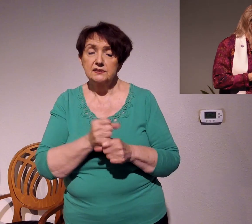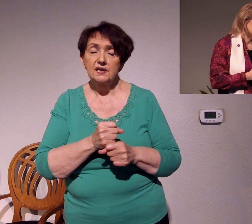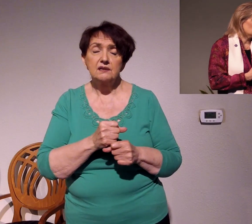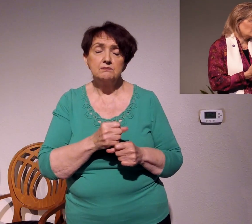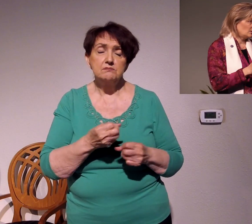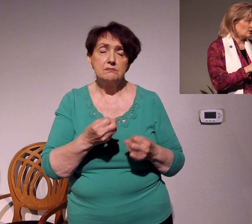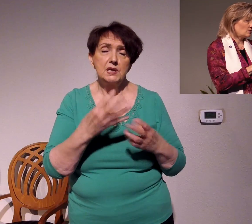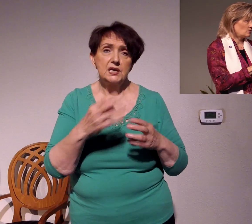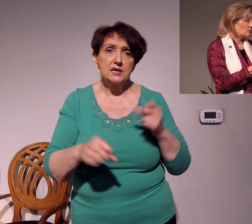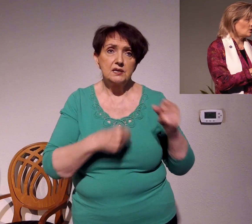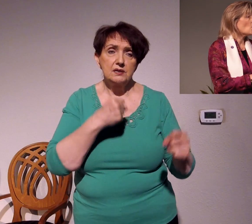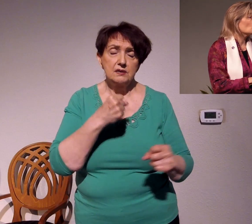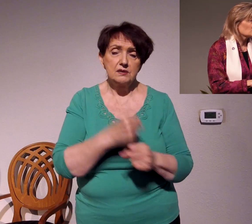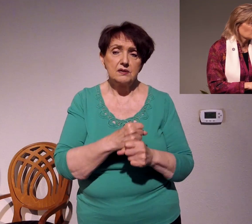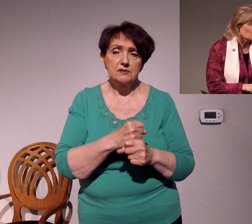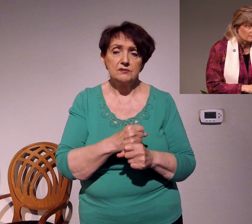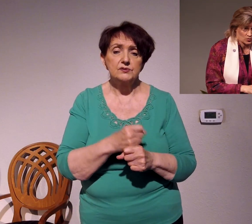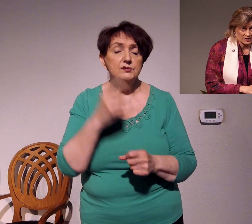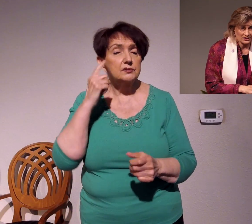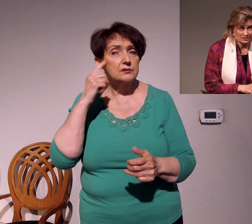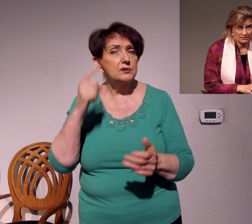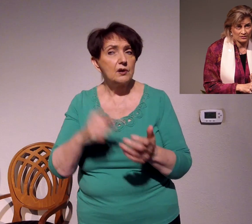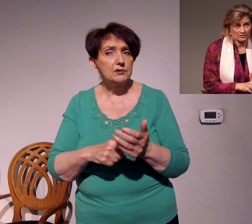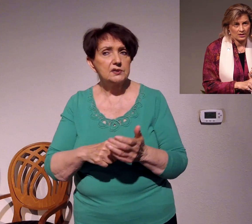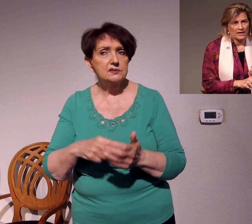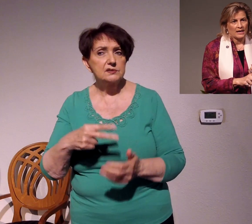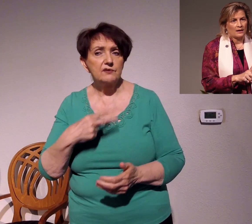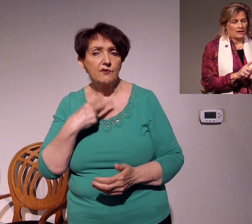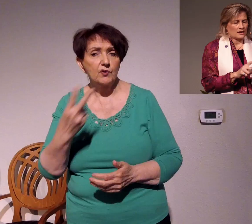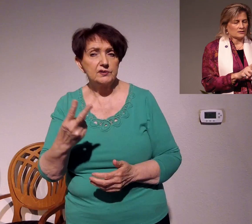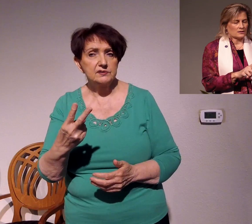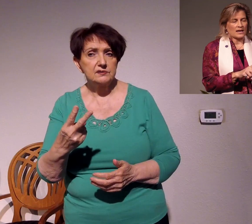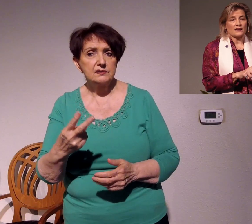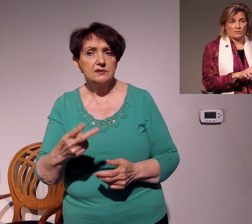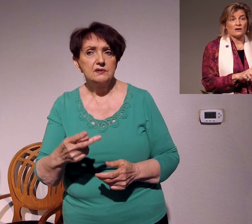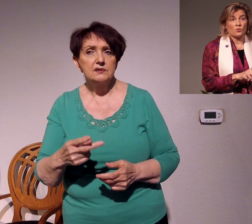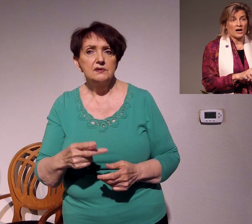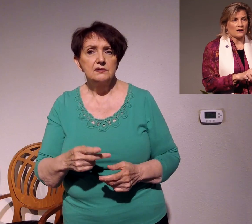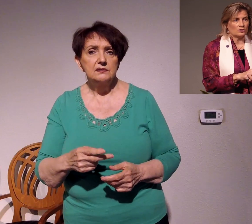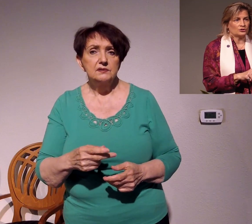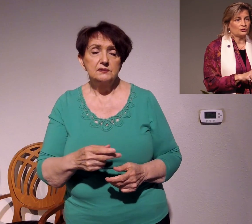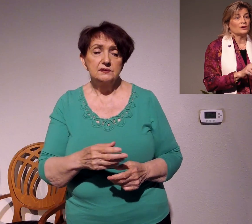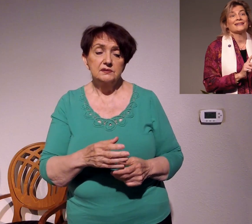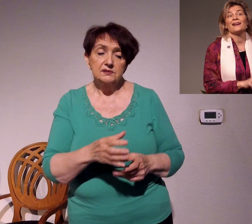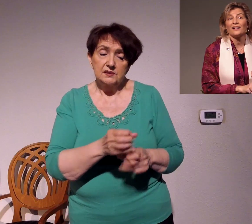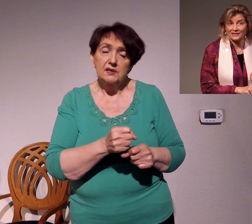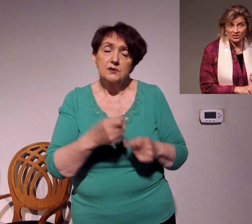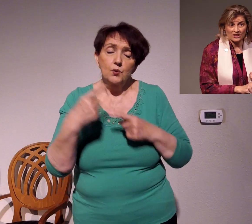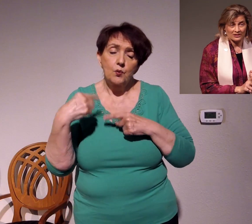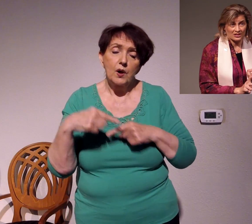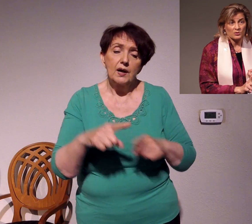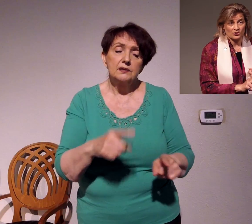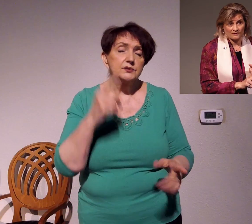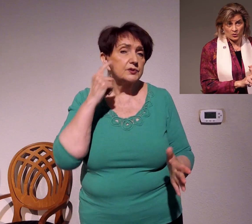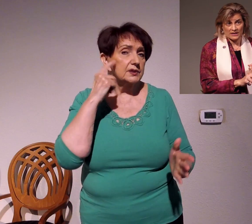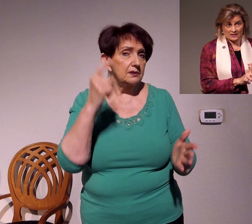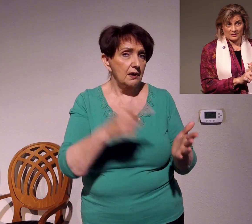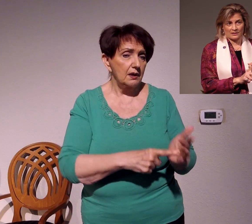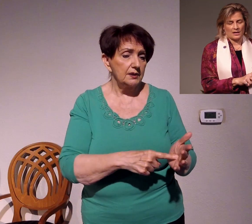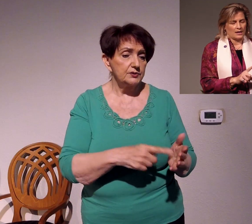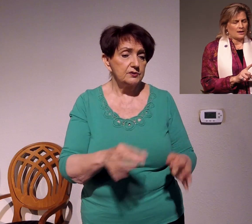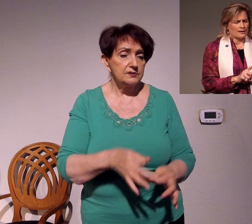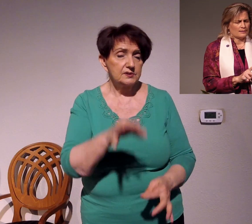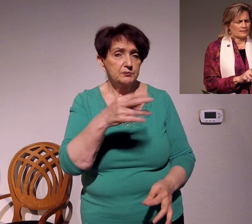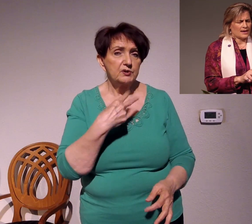for me to know the spirit voice. It's taken me a while to acknowledge the spirit